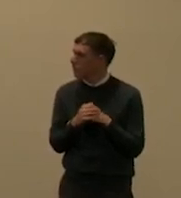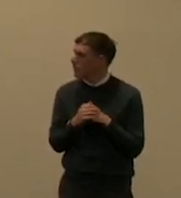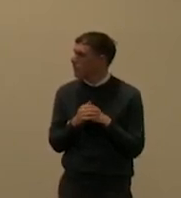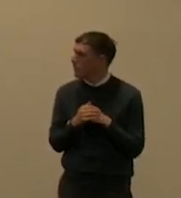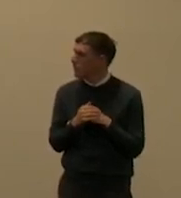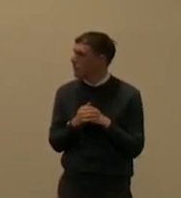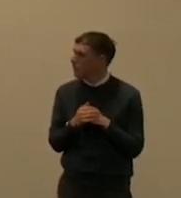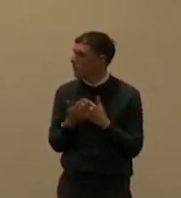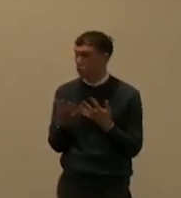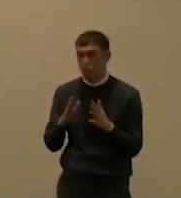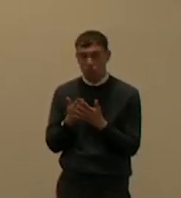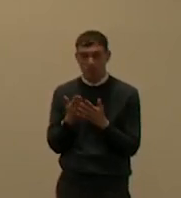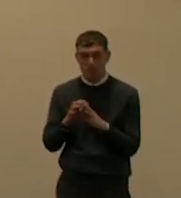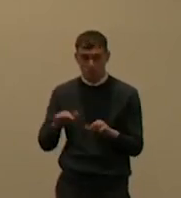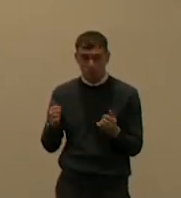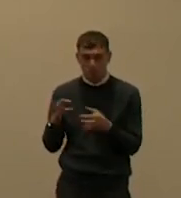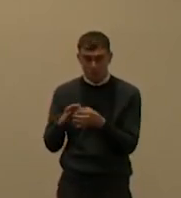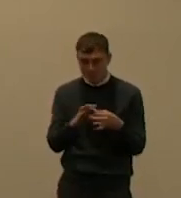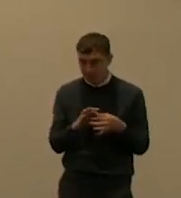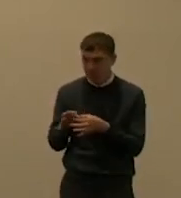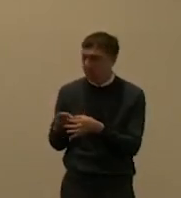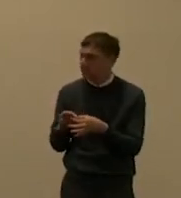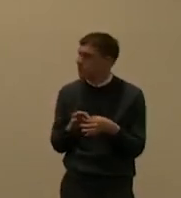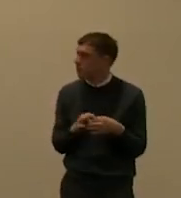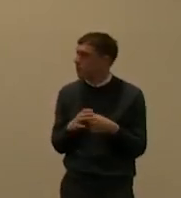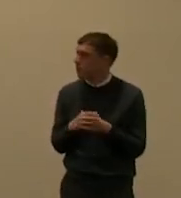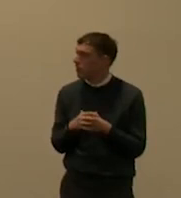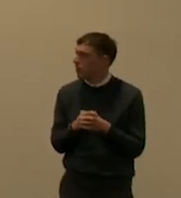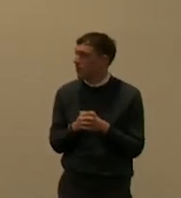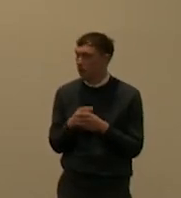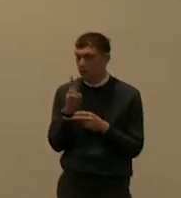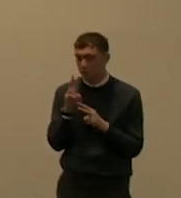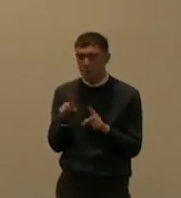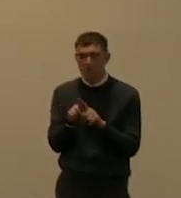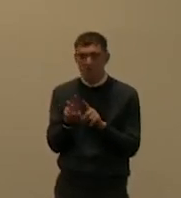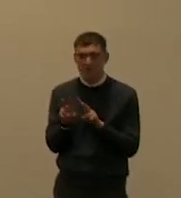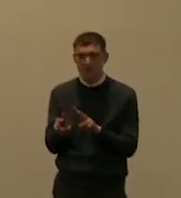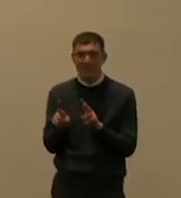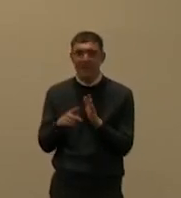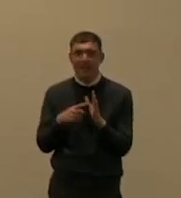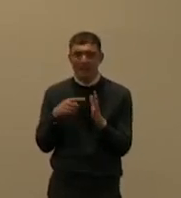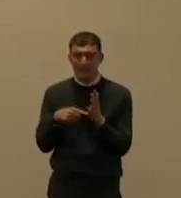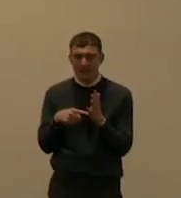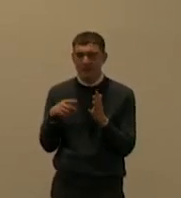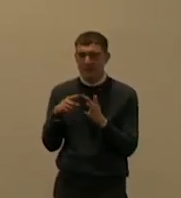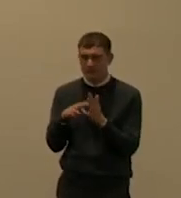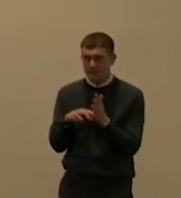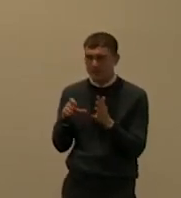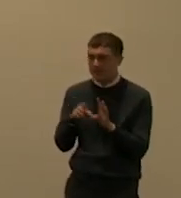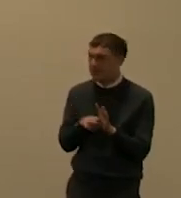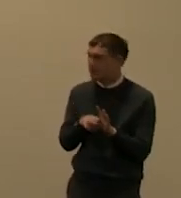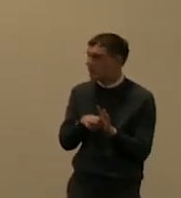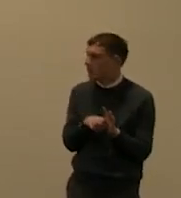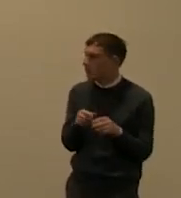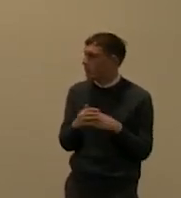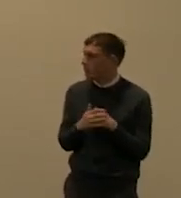a really good connection, a really good connection point, and you can also see the latency is not falling, not growing up when